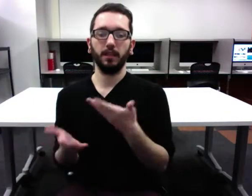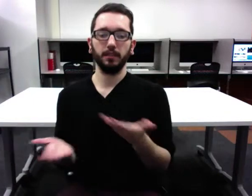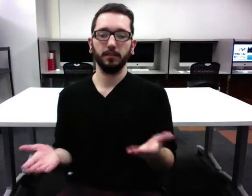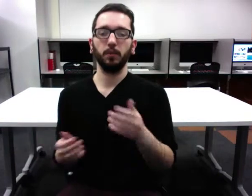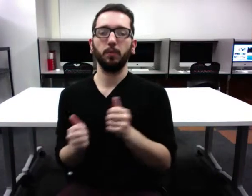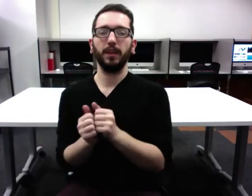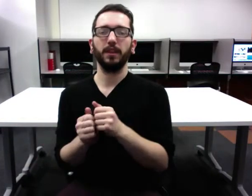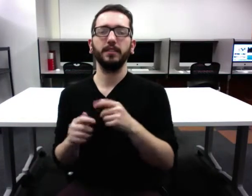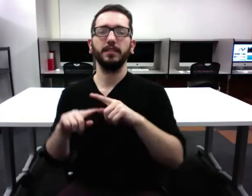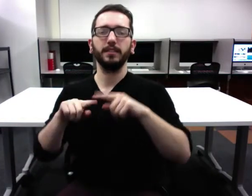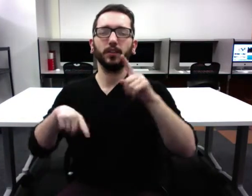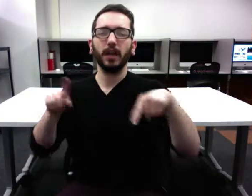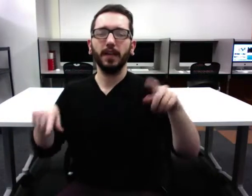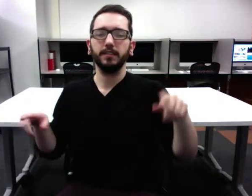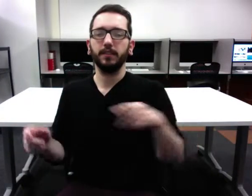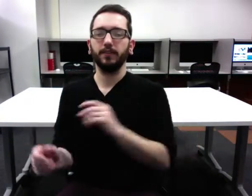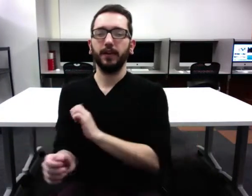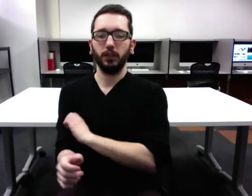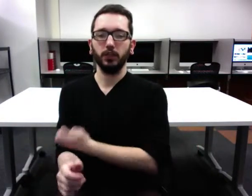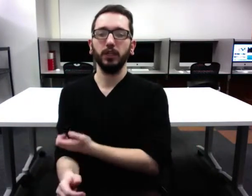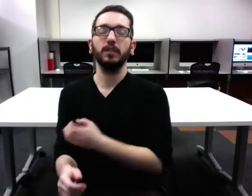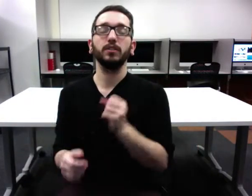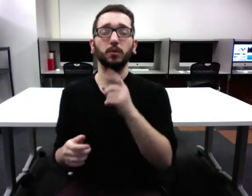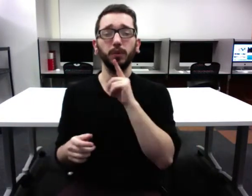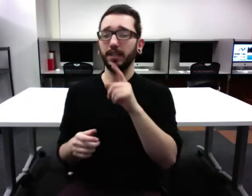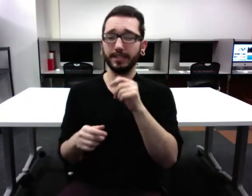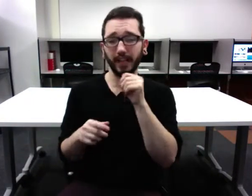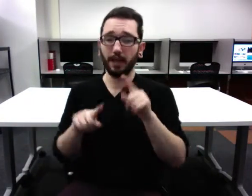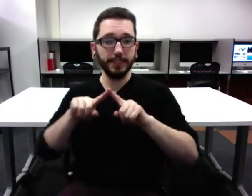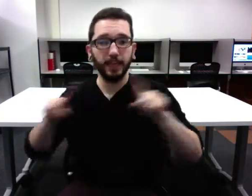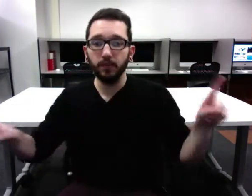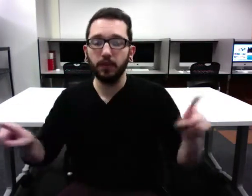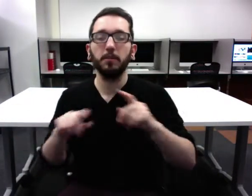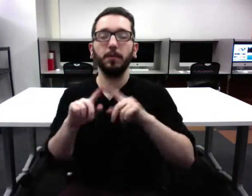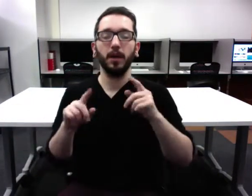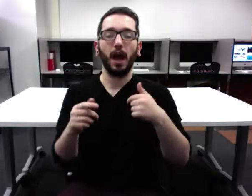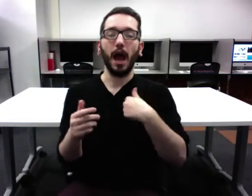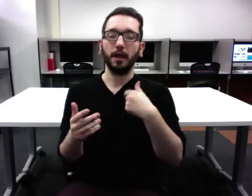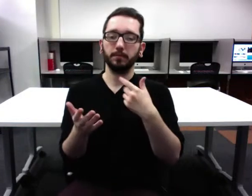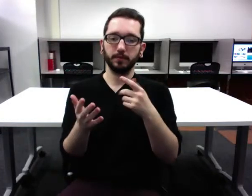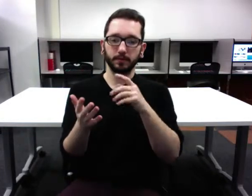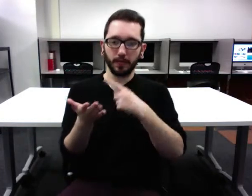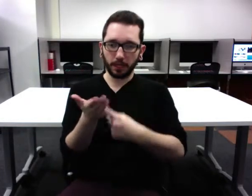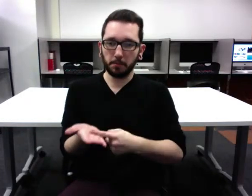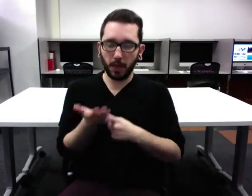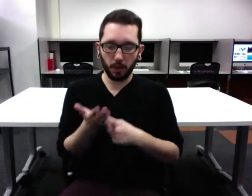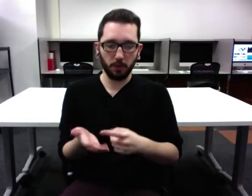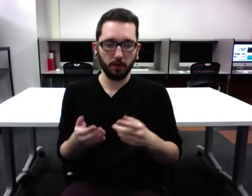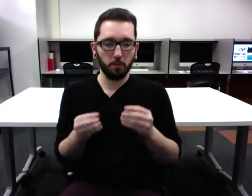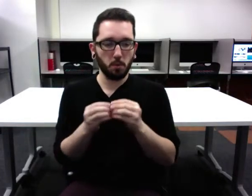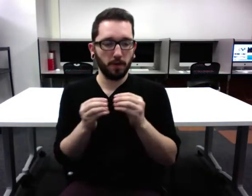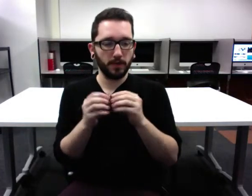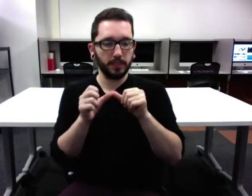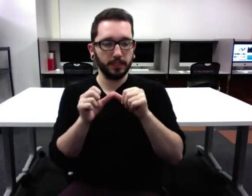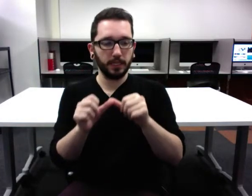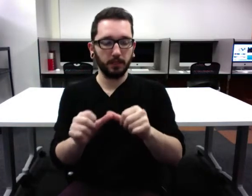it's not that different. And what I'm really talking about is a continuum of things that are less well understood or come from other traditions and